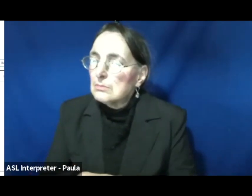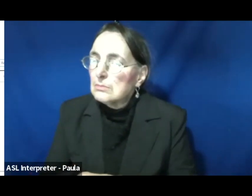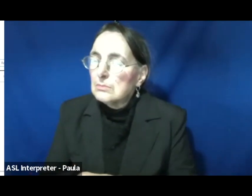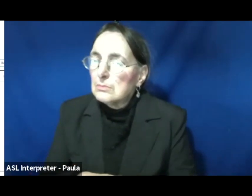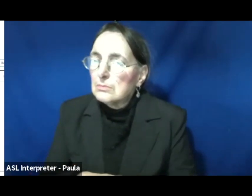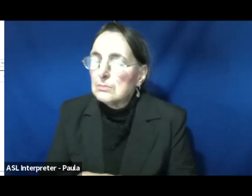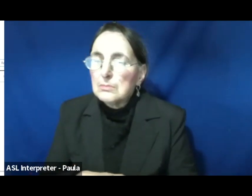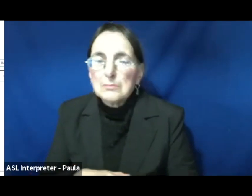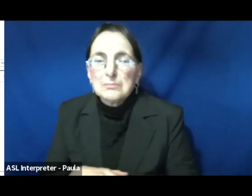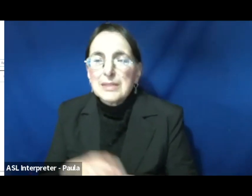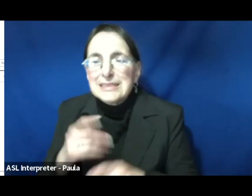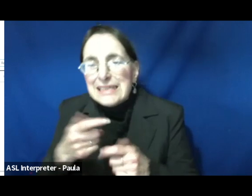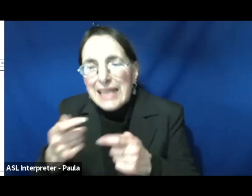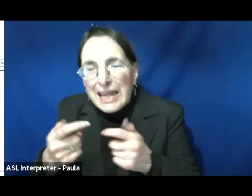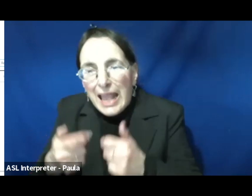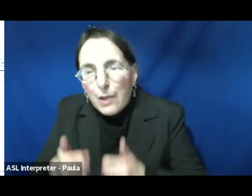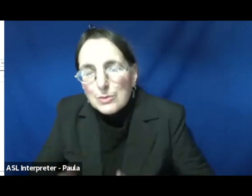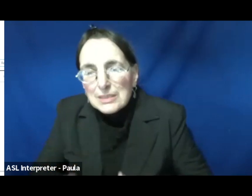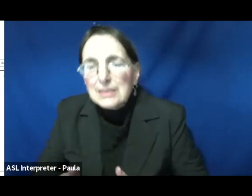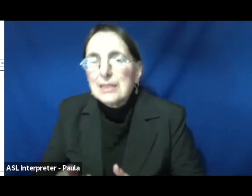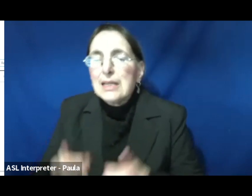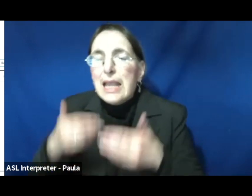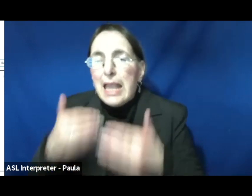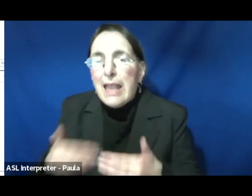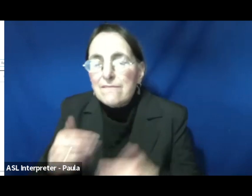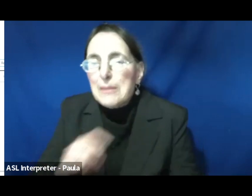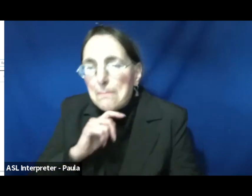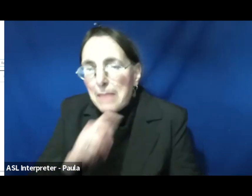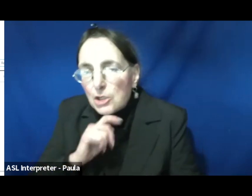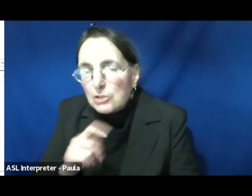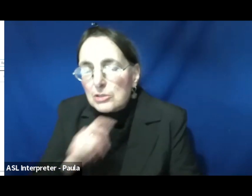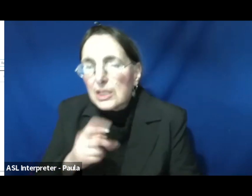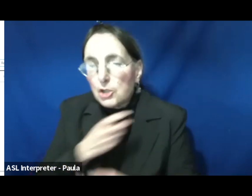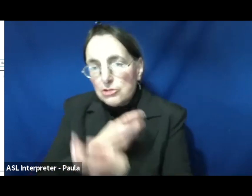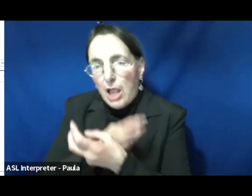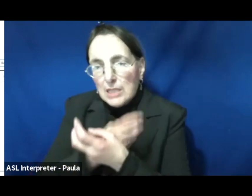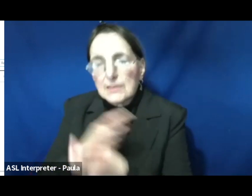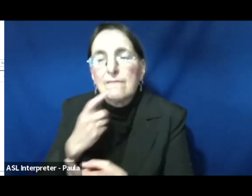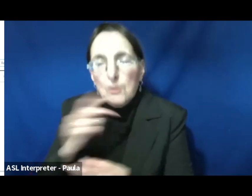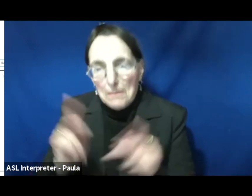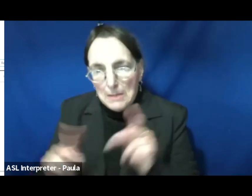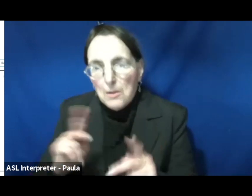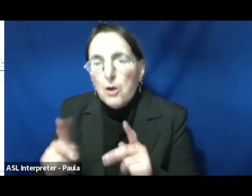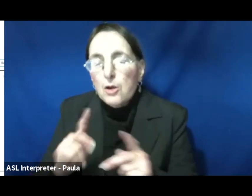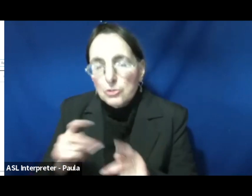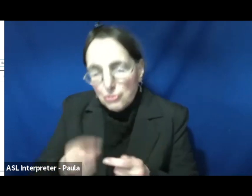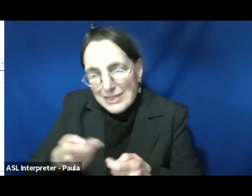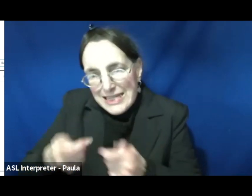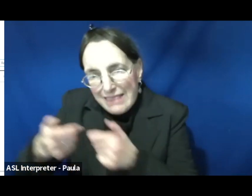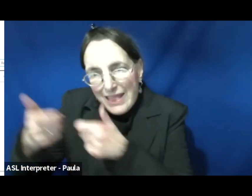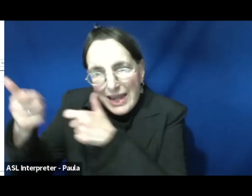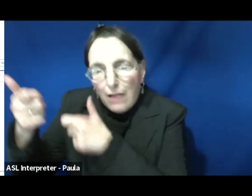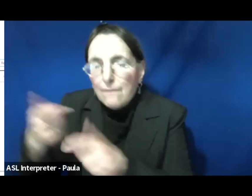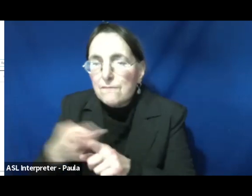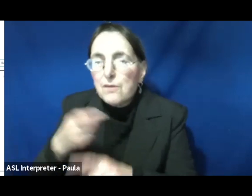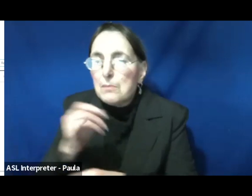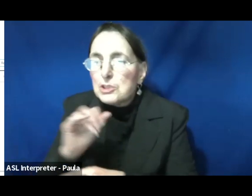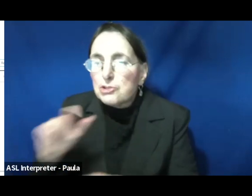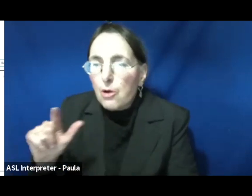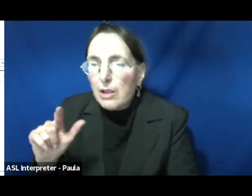for humans from the soil, whether they're arsenic, lead, and so forth from the soil. Why would you ban a crop like